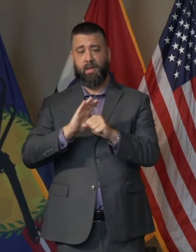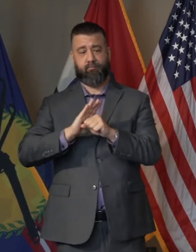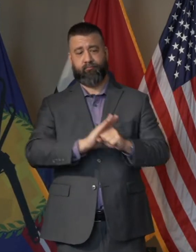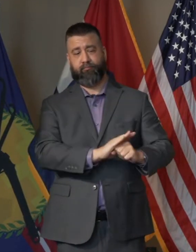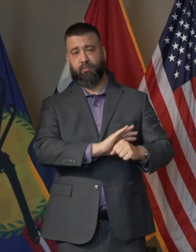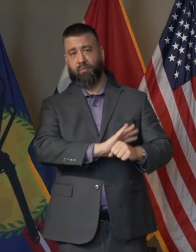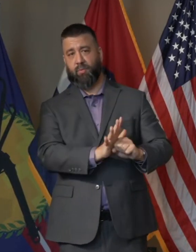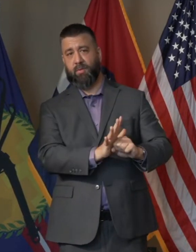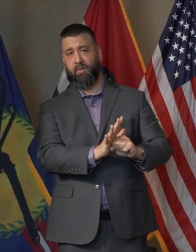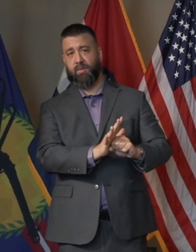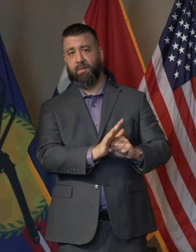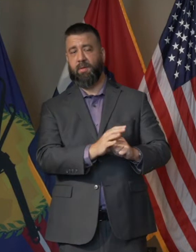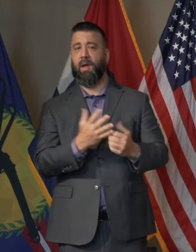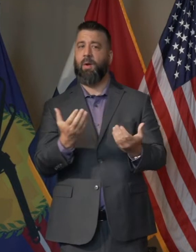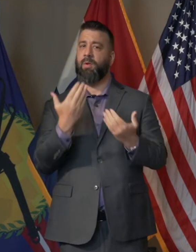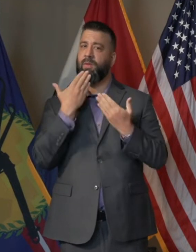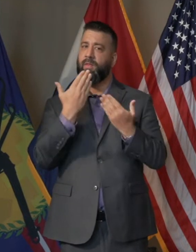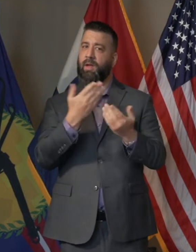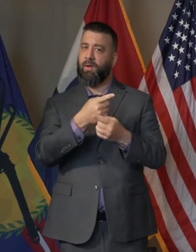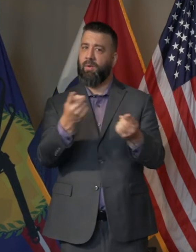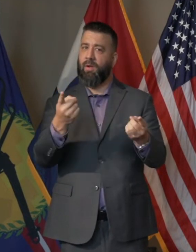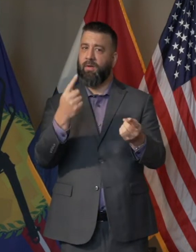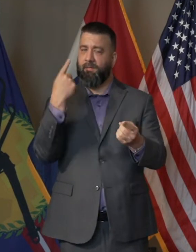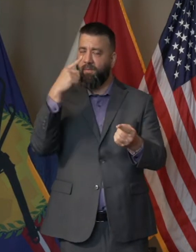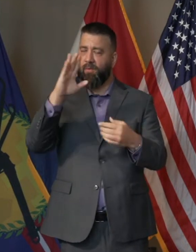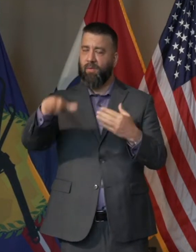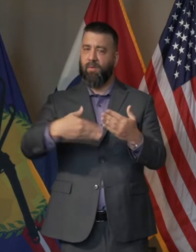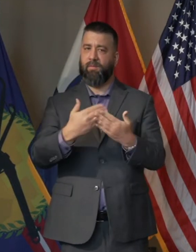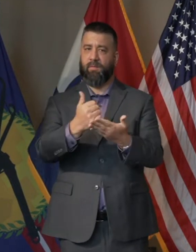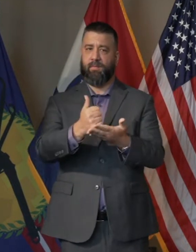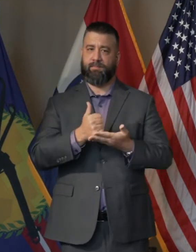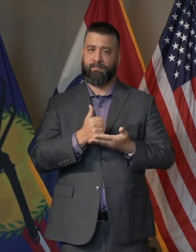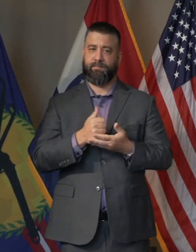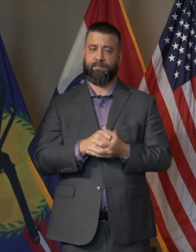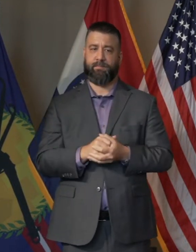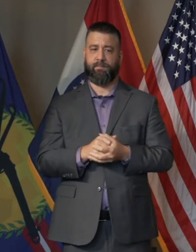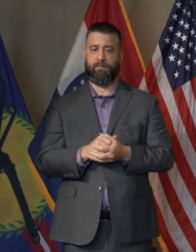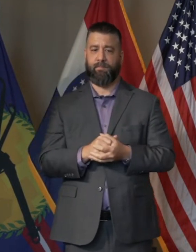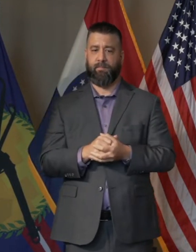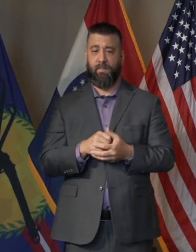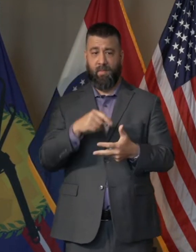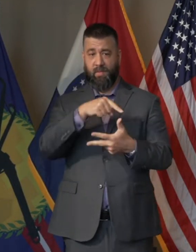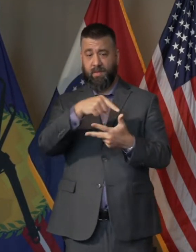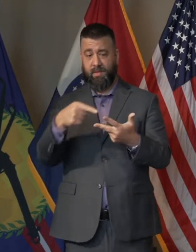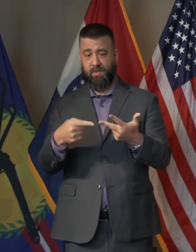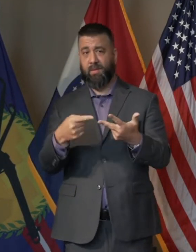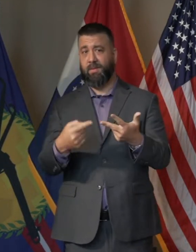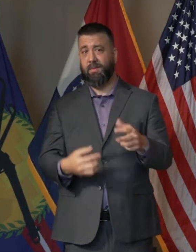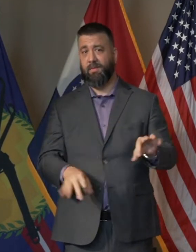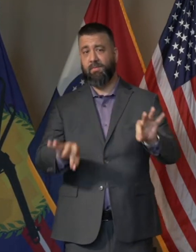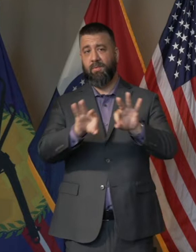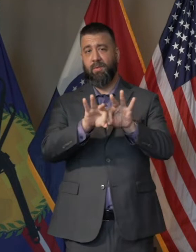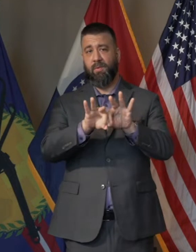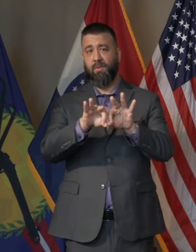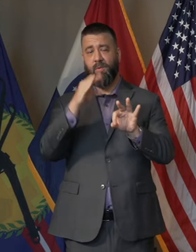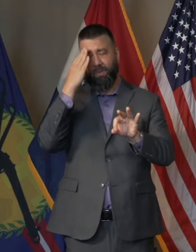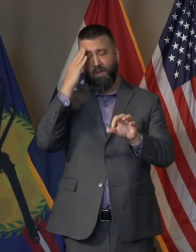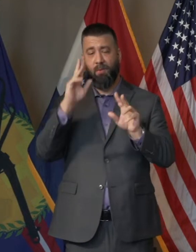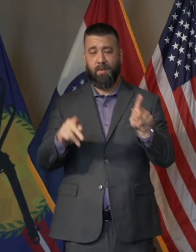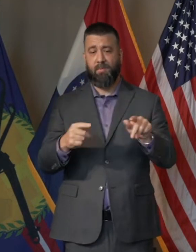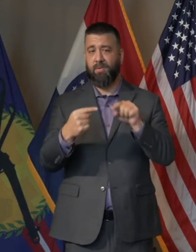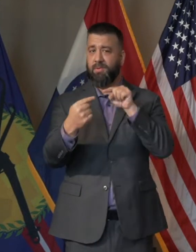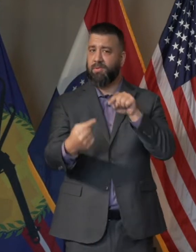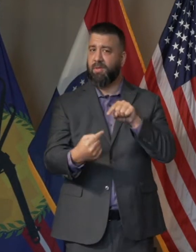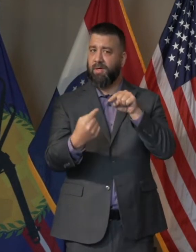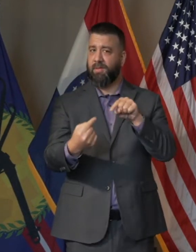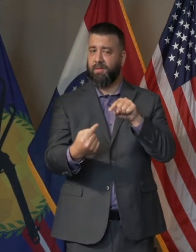thank everyone so far for all of their help. These measures are so important. We know that our residents are hurting, and so many